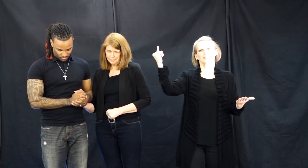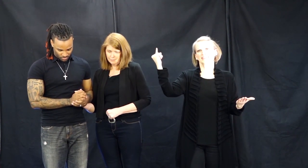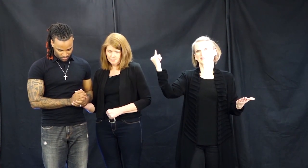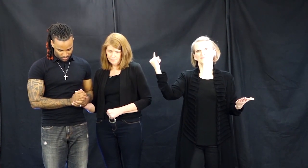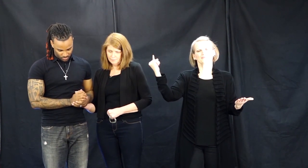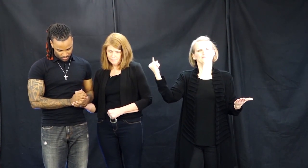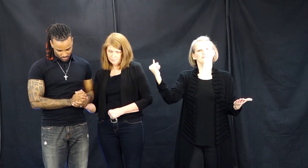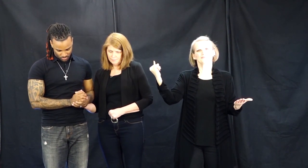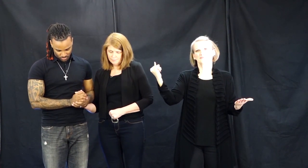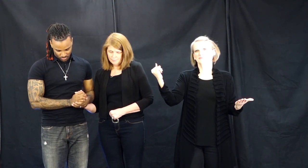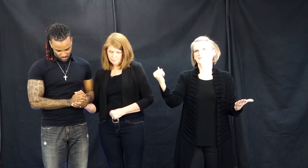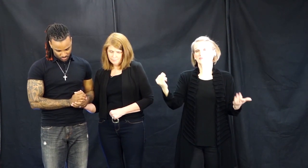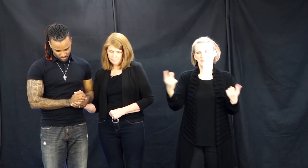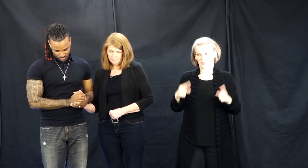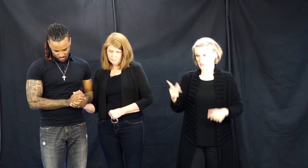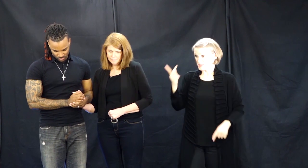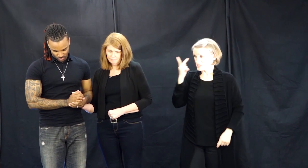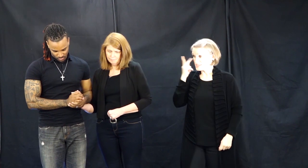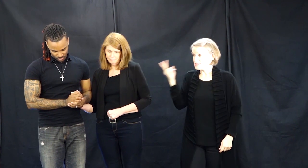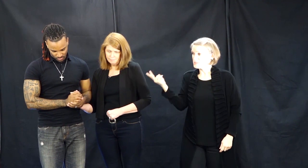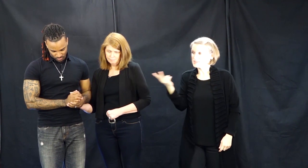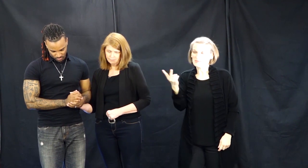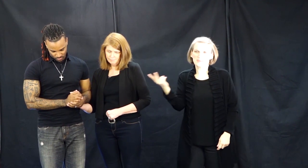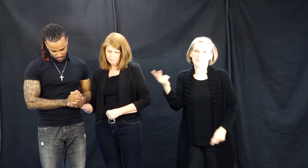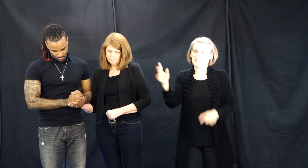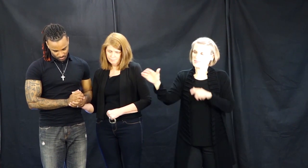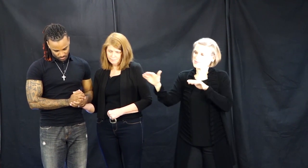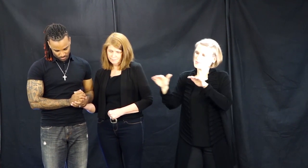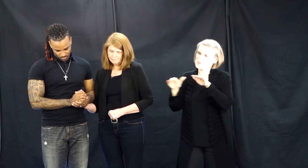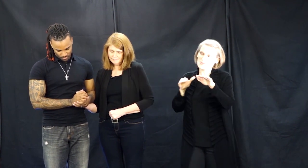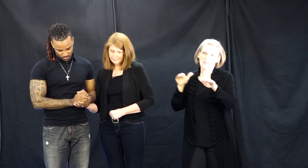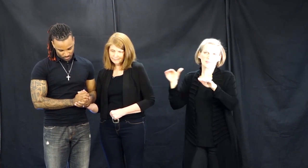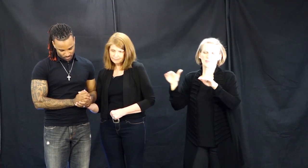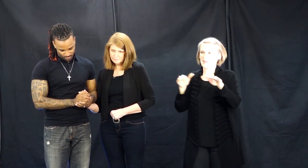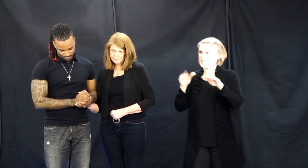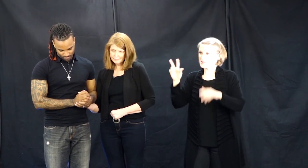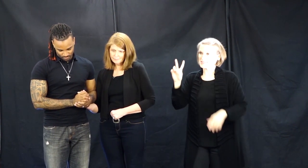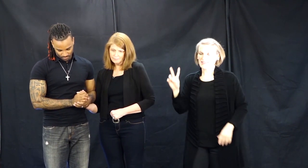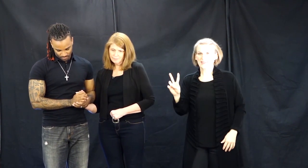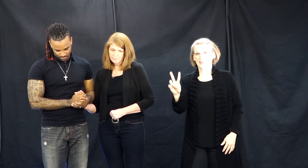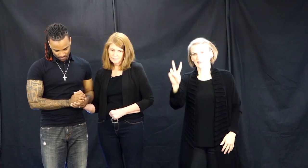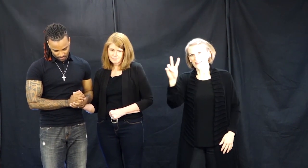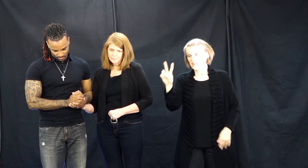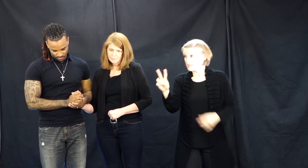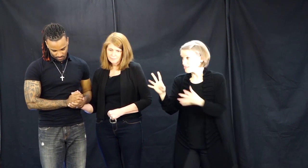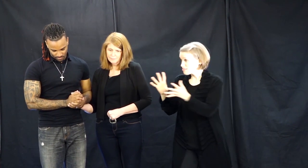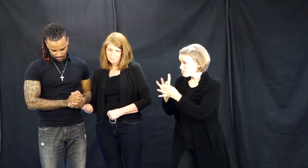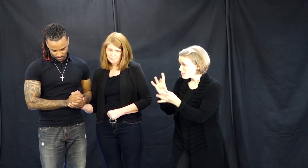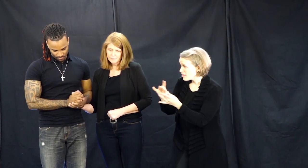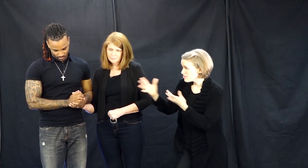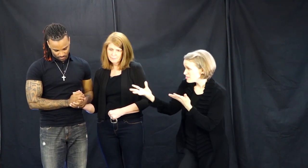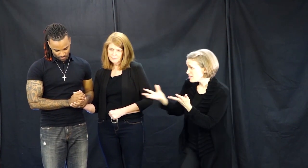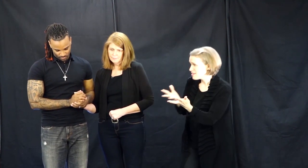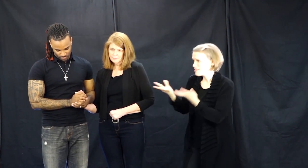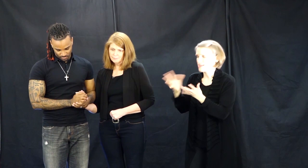imagine? If you see him in the street, walking by your side, talking by your side,